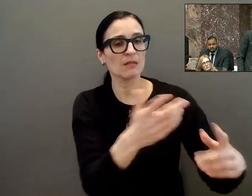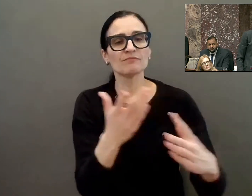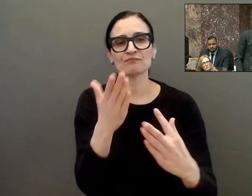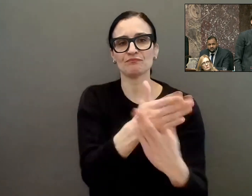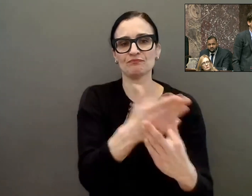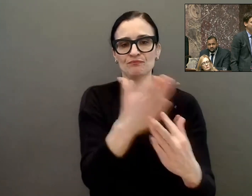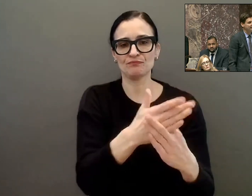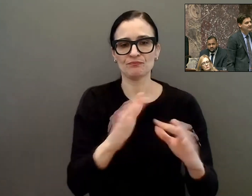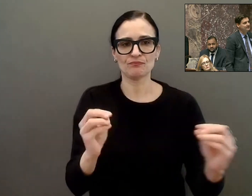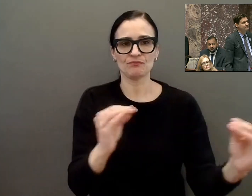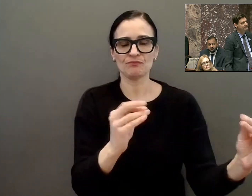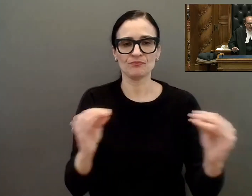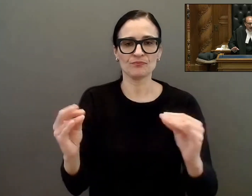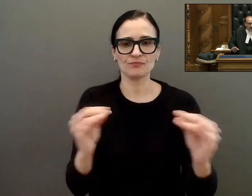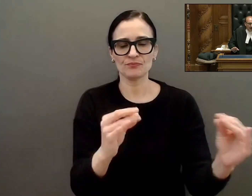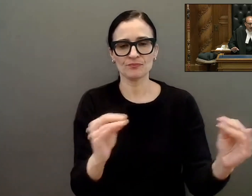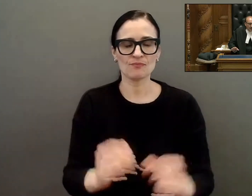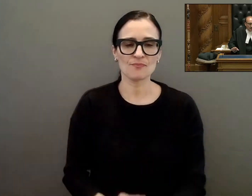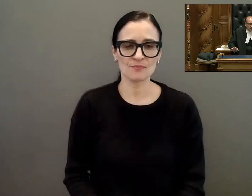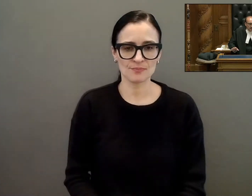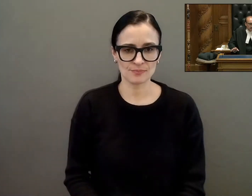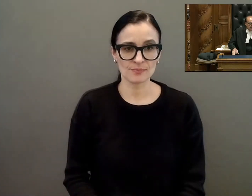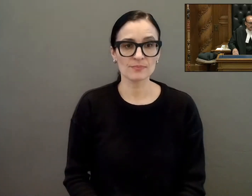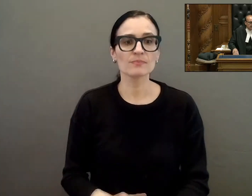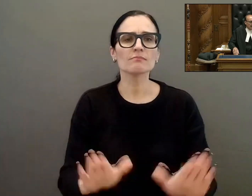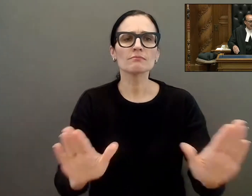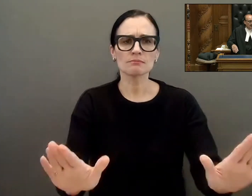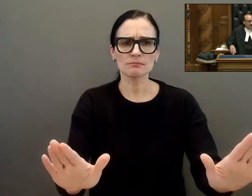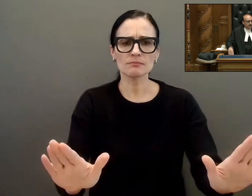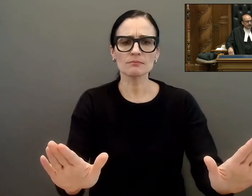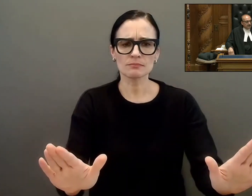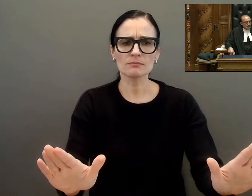Shh. Members, calm down.